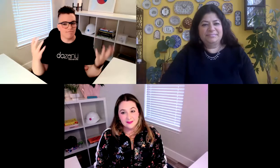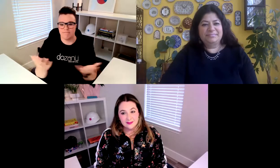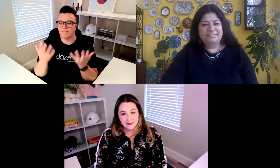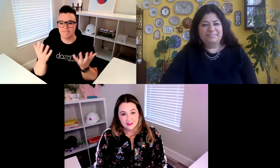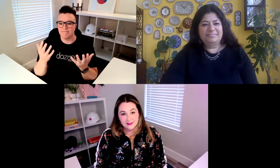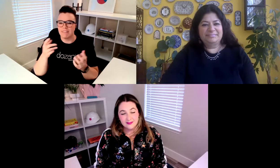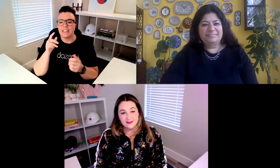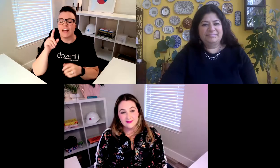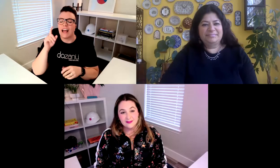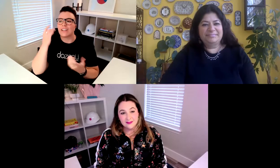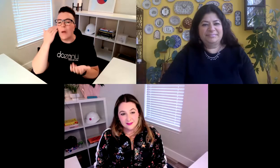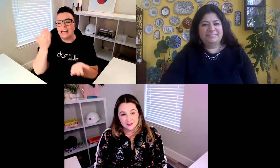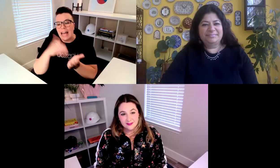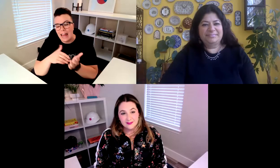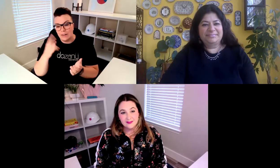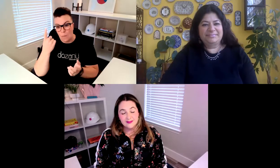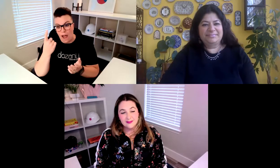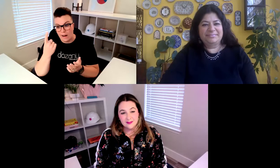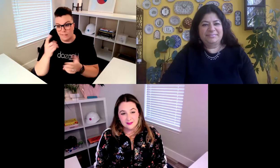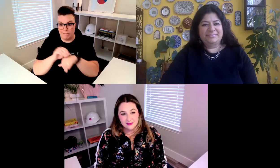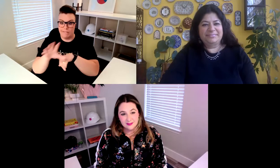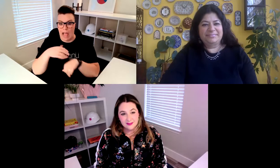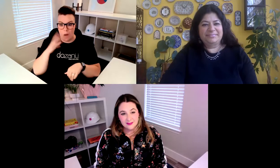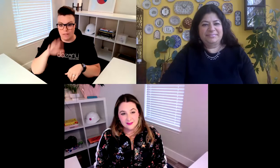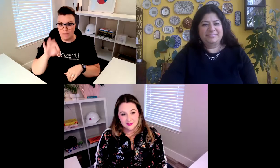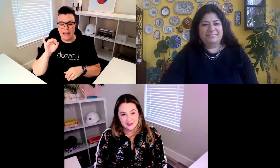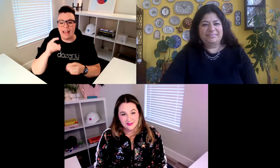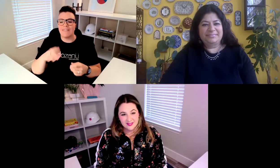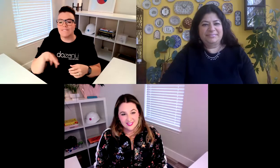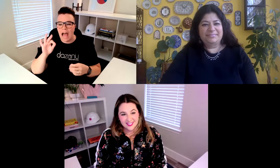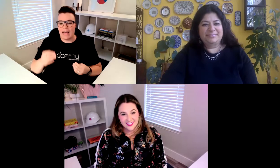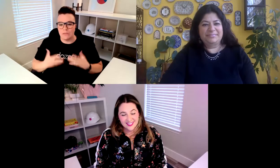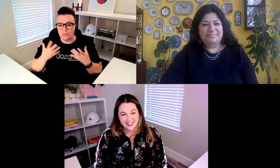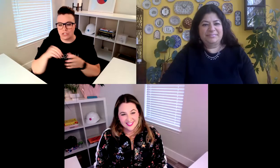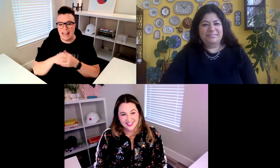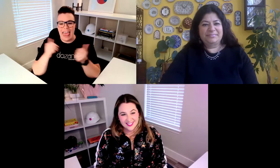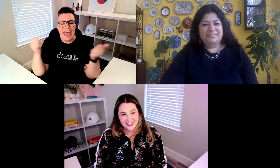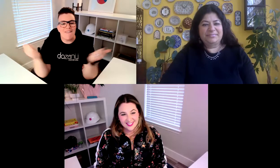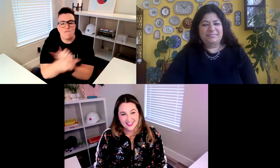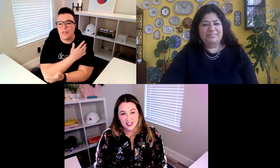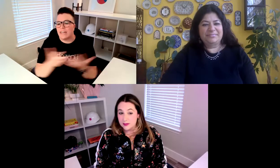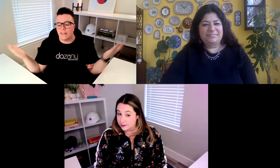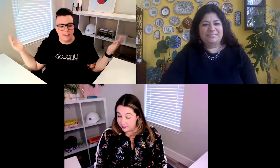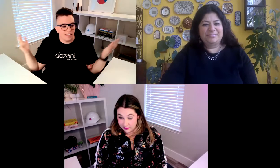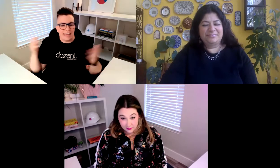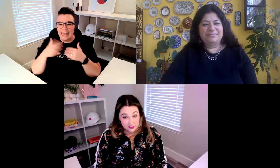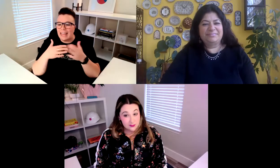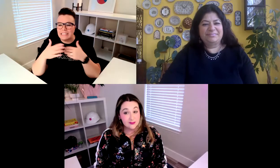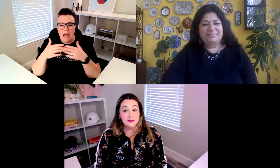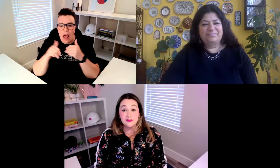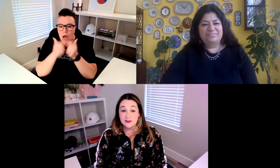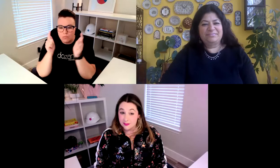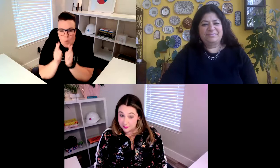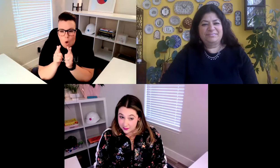They will feel the light and the inspiration from what your message is. And again, one thing I want to say is that you can find inspiration